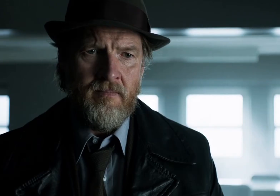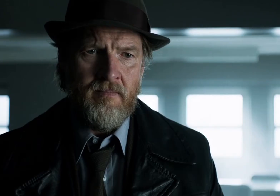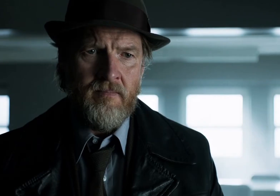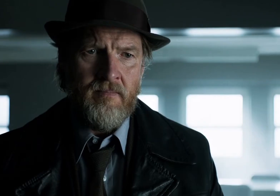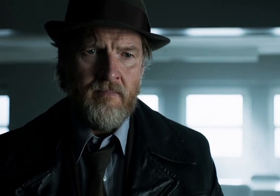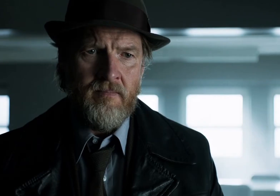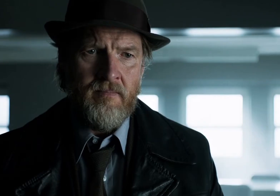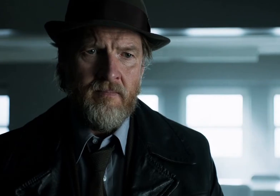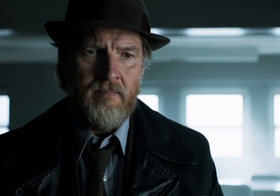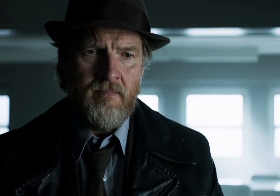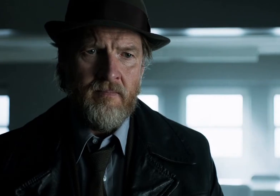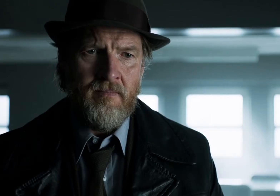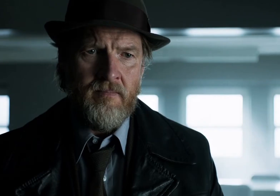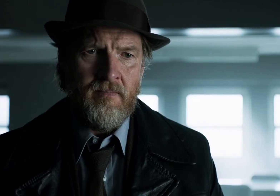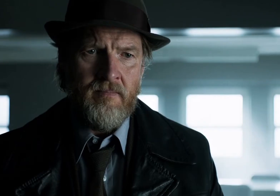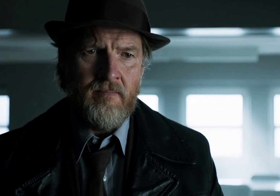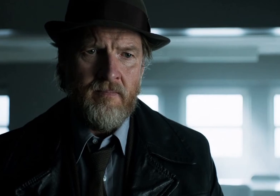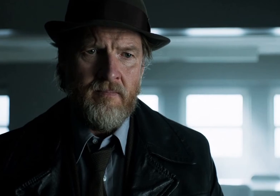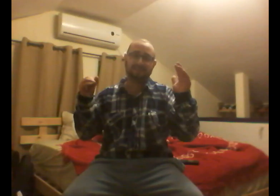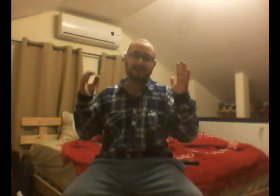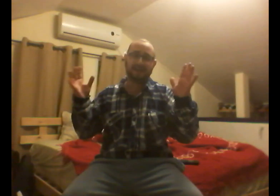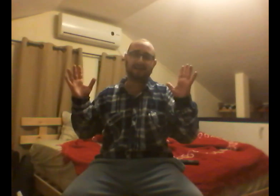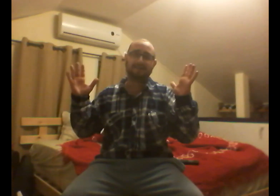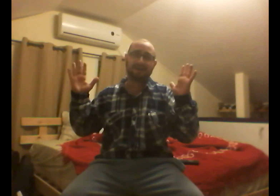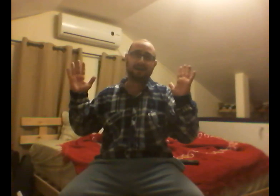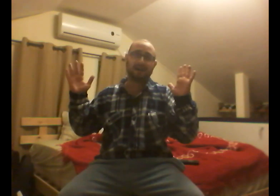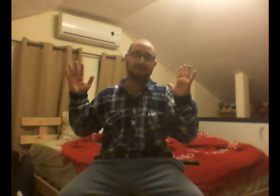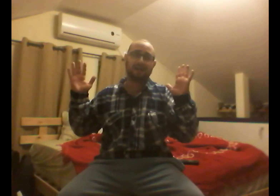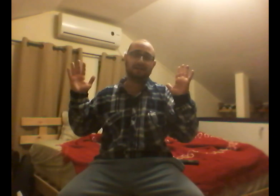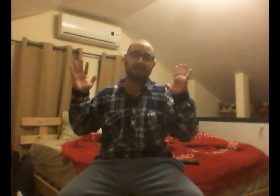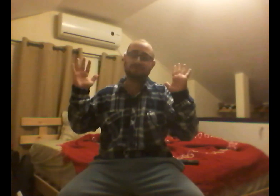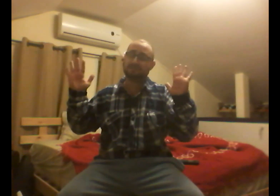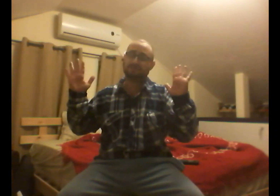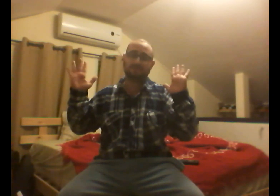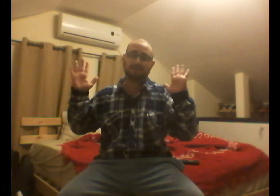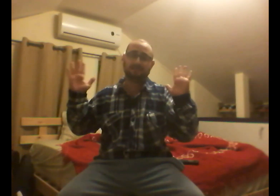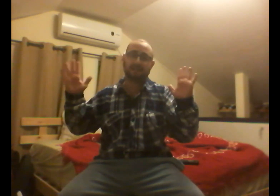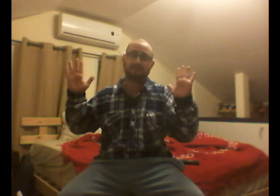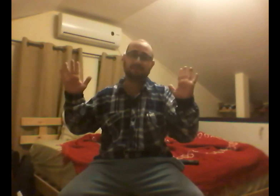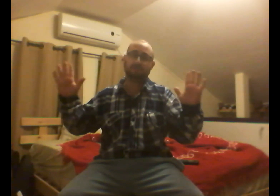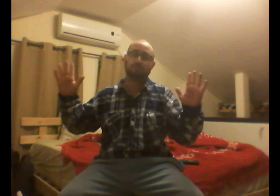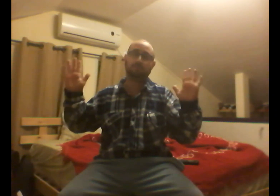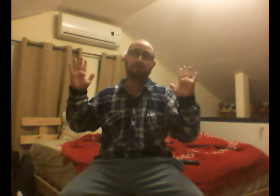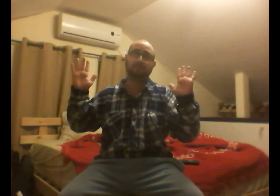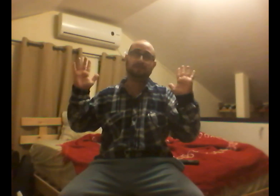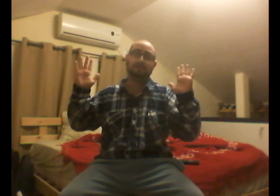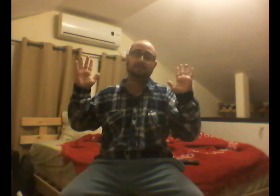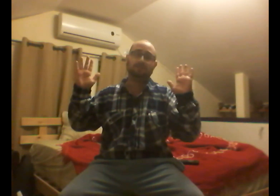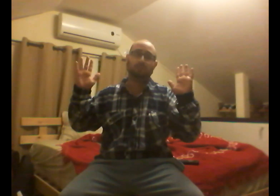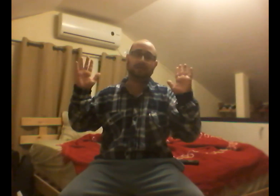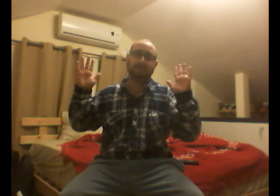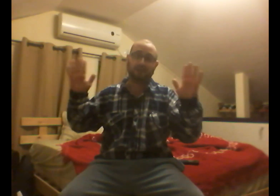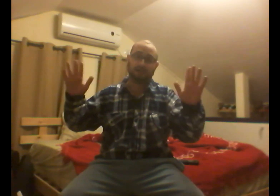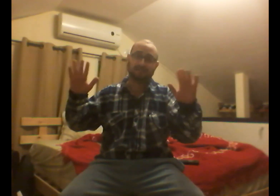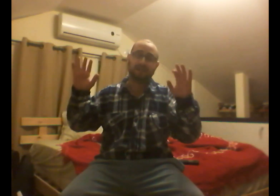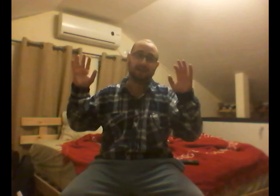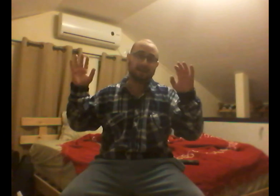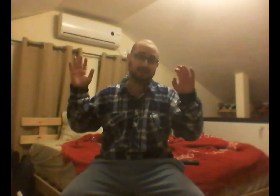Harvey Bullock. But yeah, I'm just satisfied with what I got. And